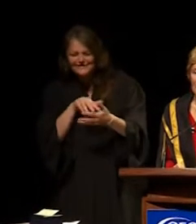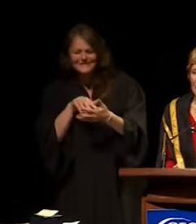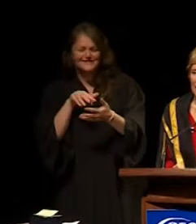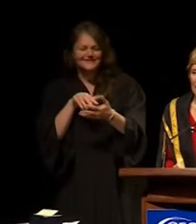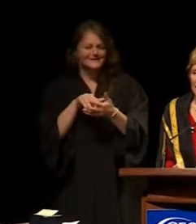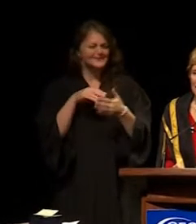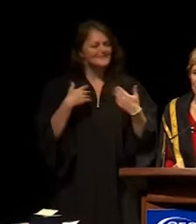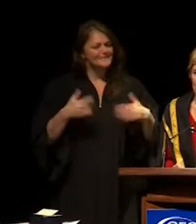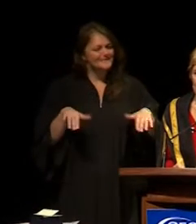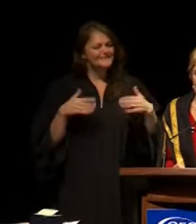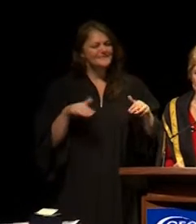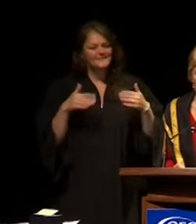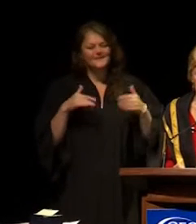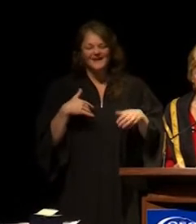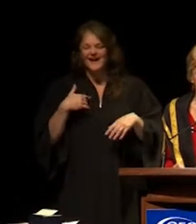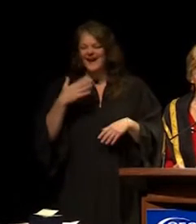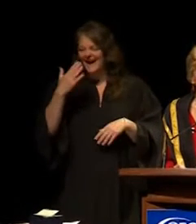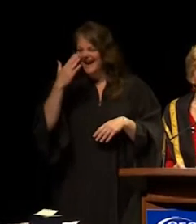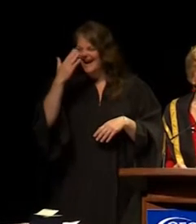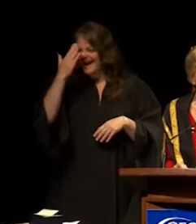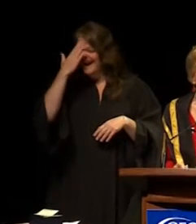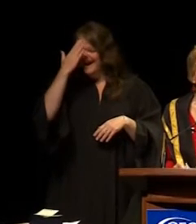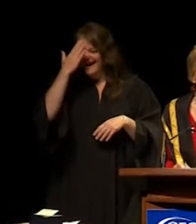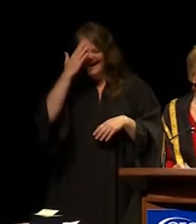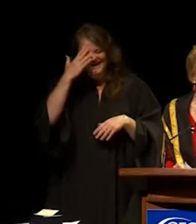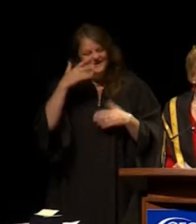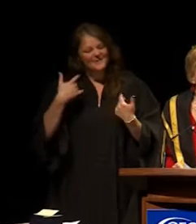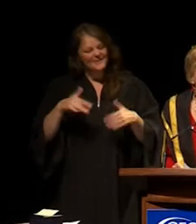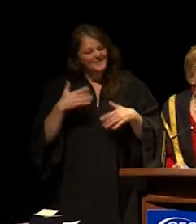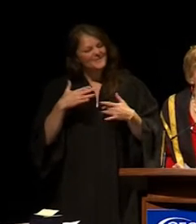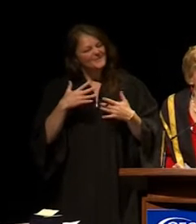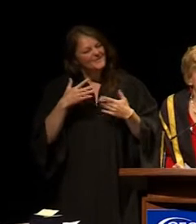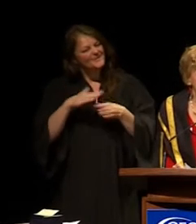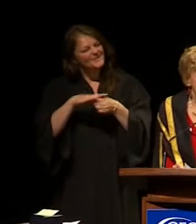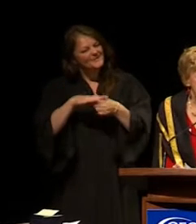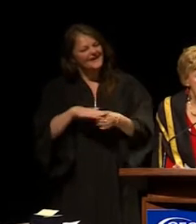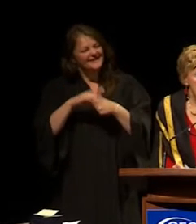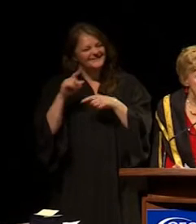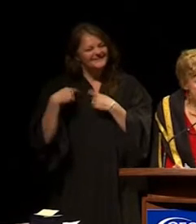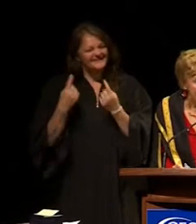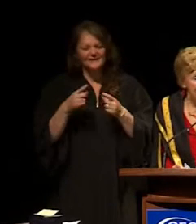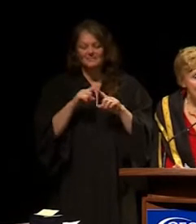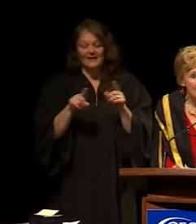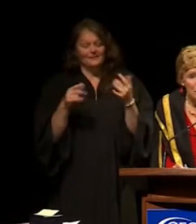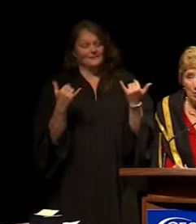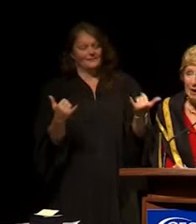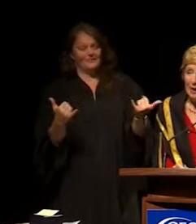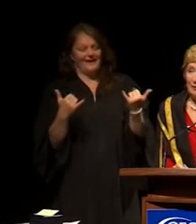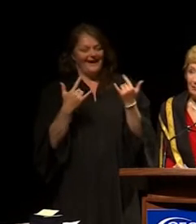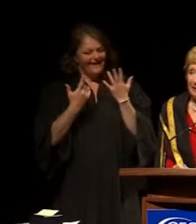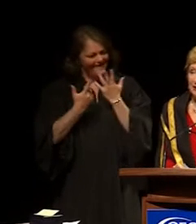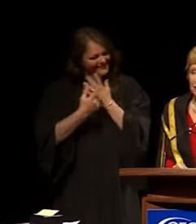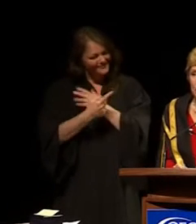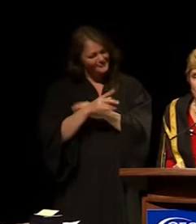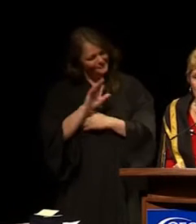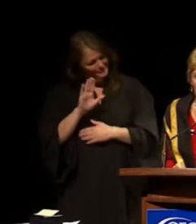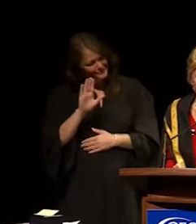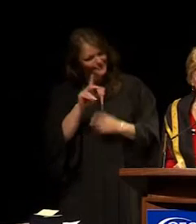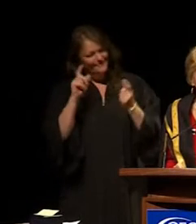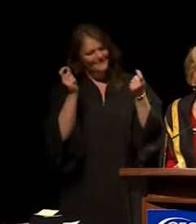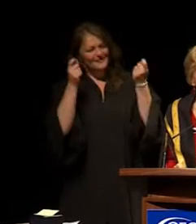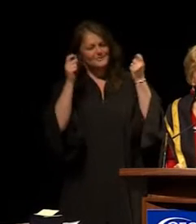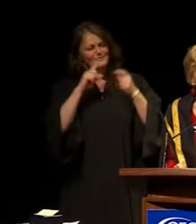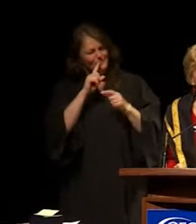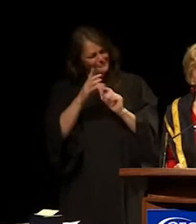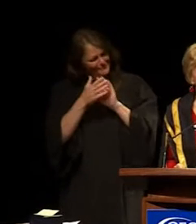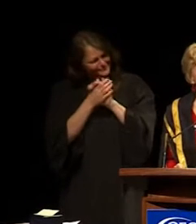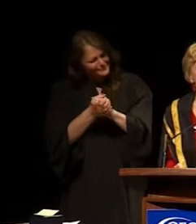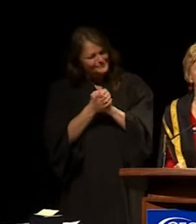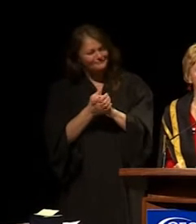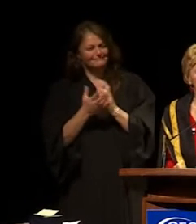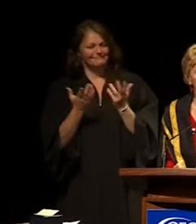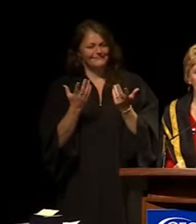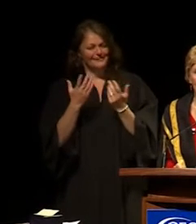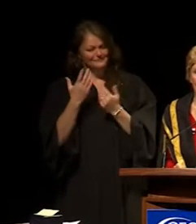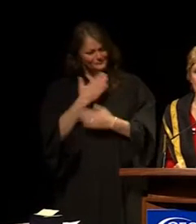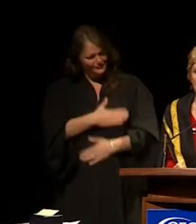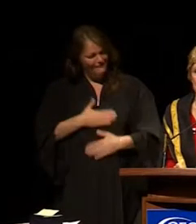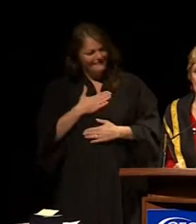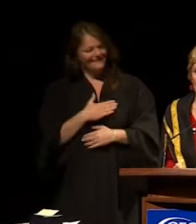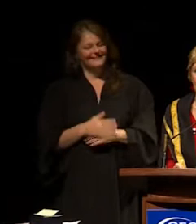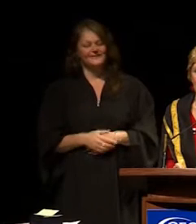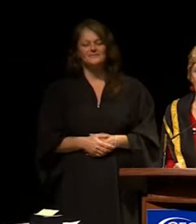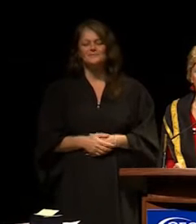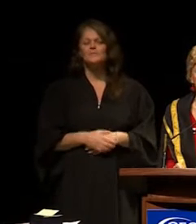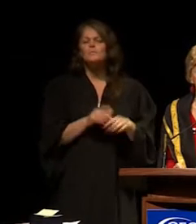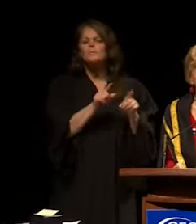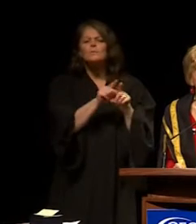strained situation, and so congratulations. And this is your day. You did it, so please enjoy it. I also want to